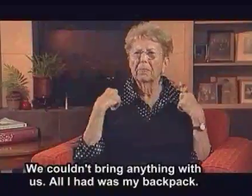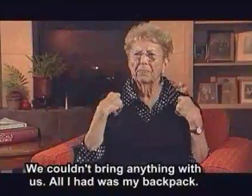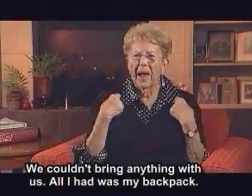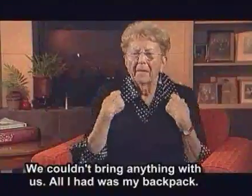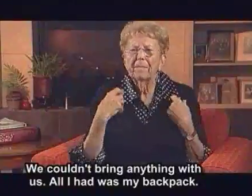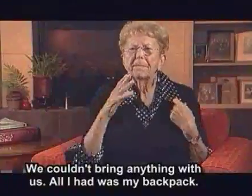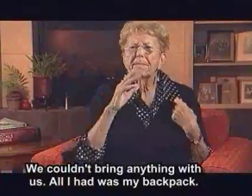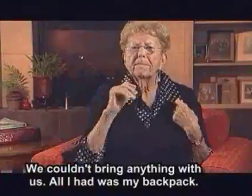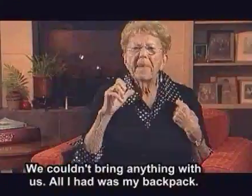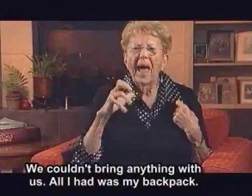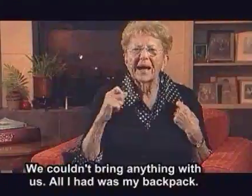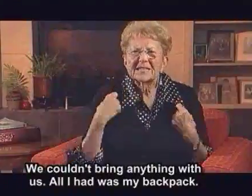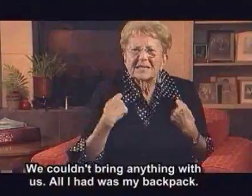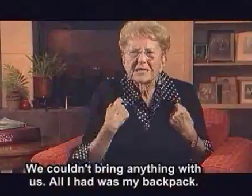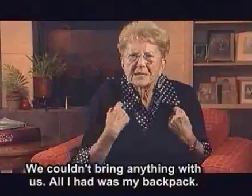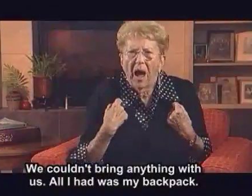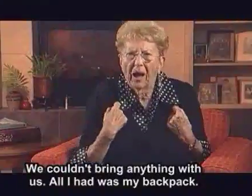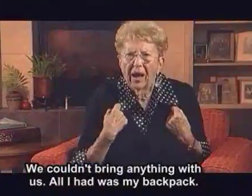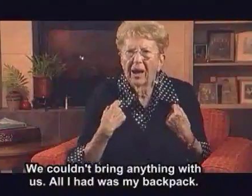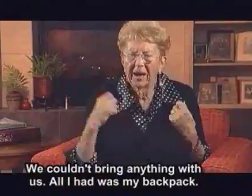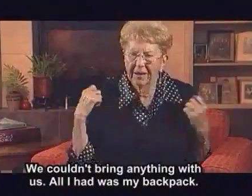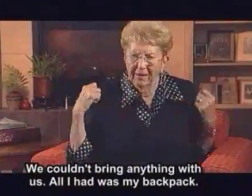All I had was my backpack,